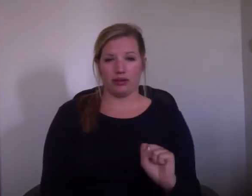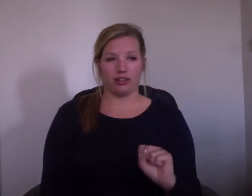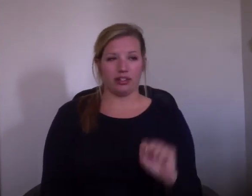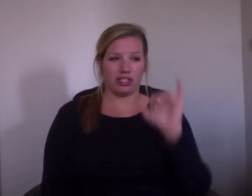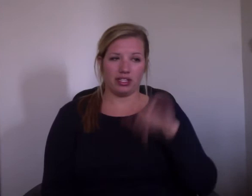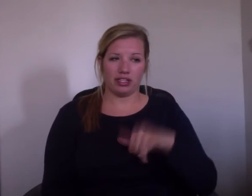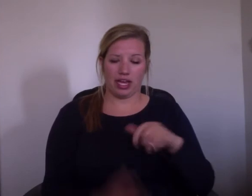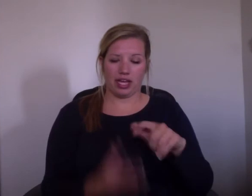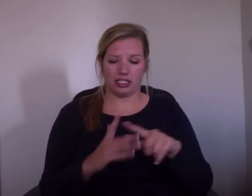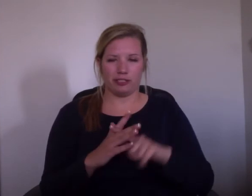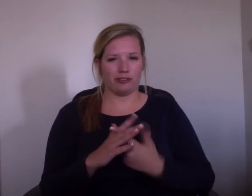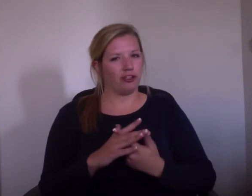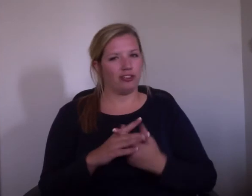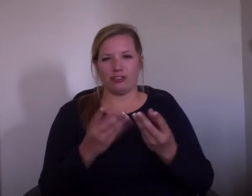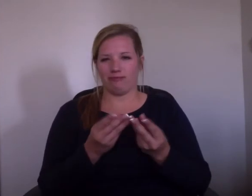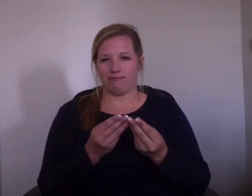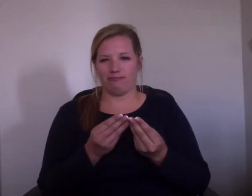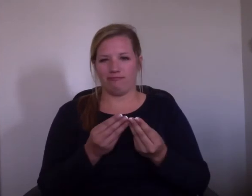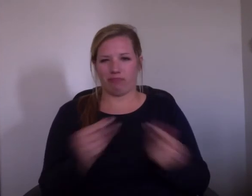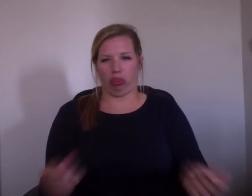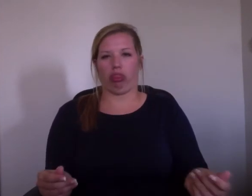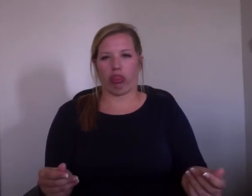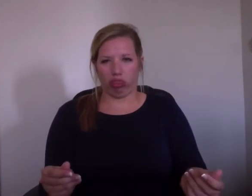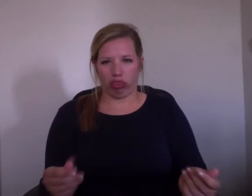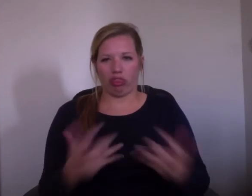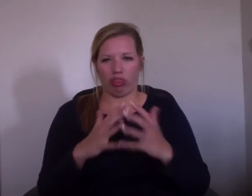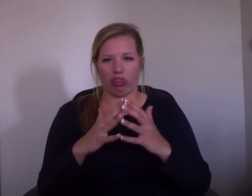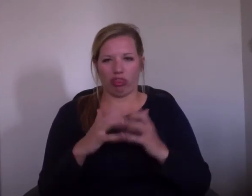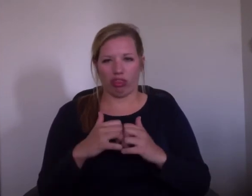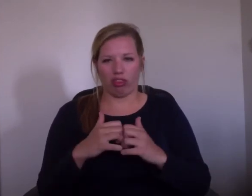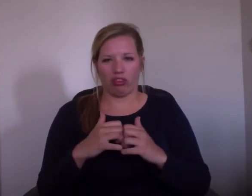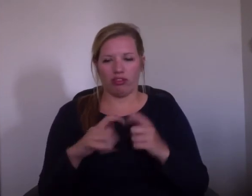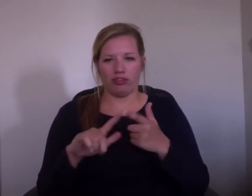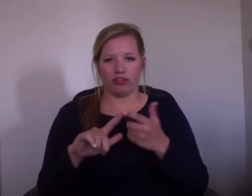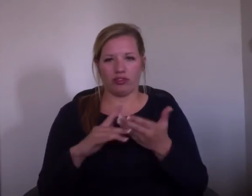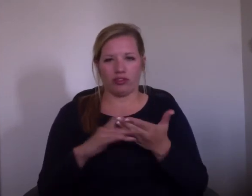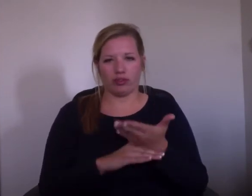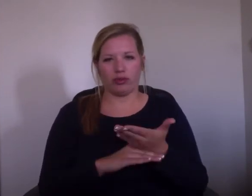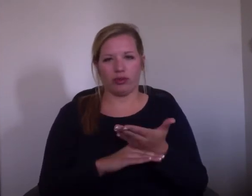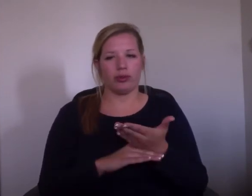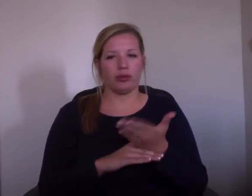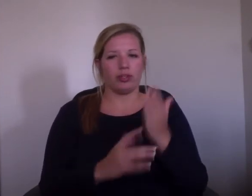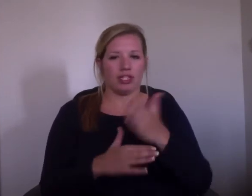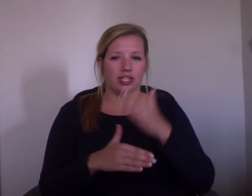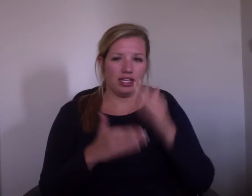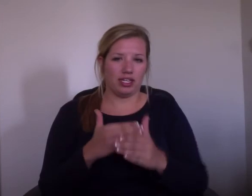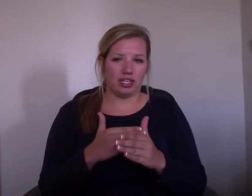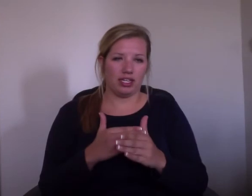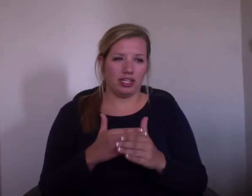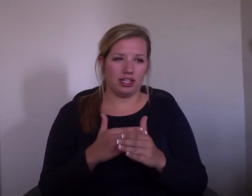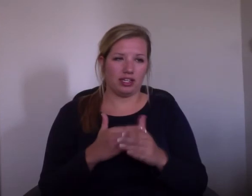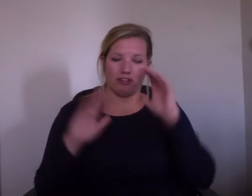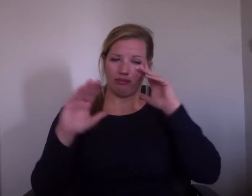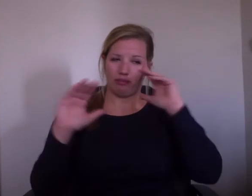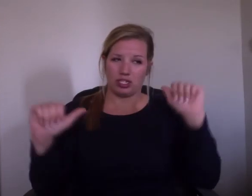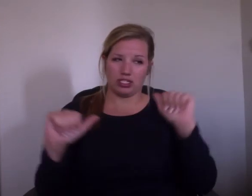fall apart and dismantle near the end of Eisenhower's presidency. And so the next phase comes in with a new president, and